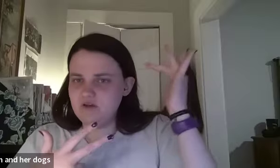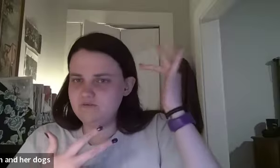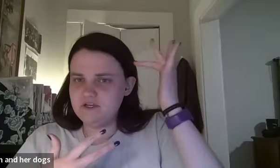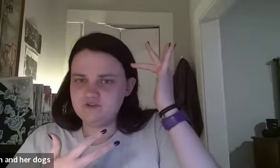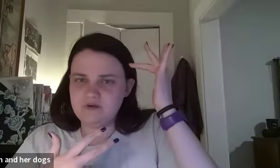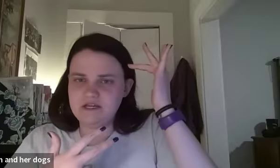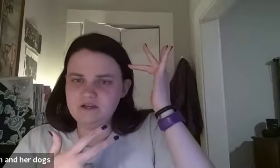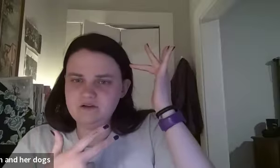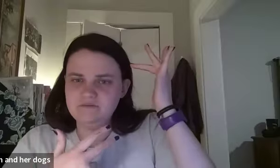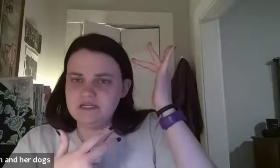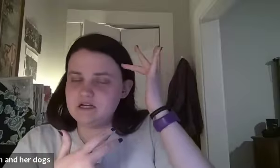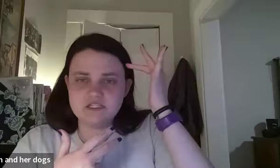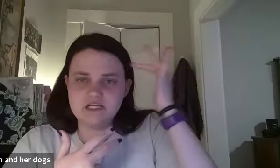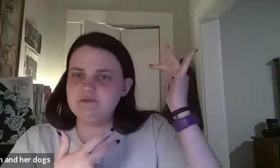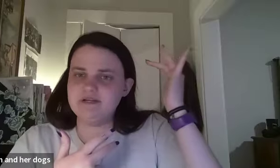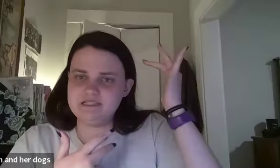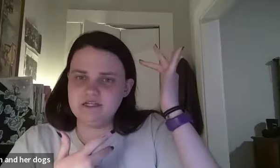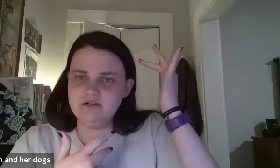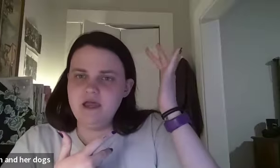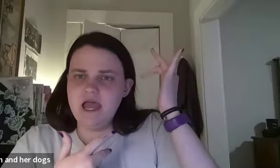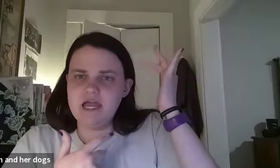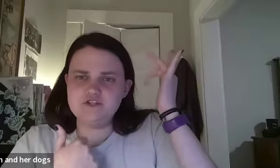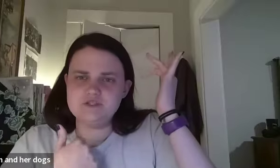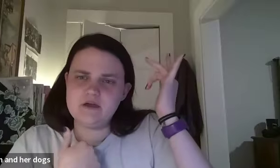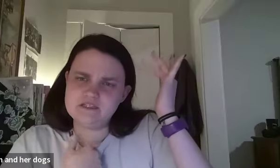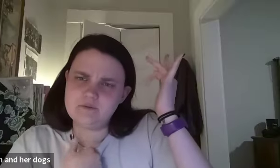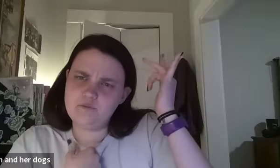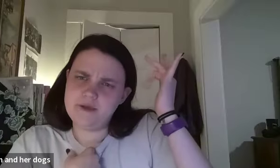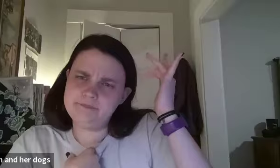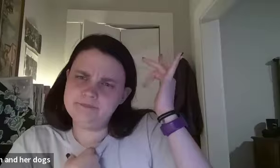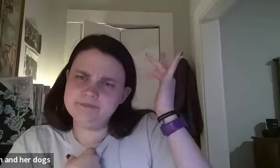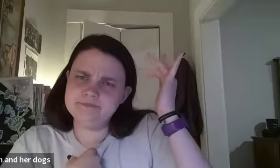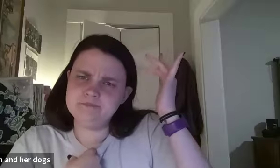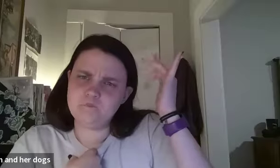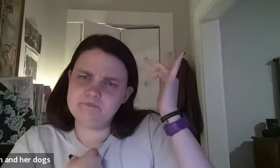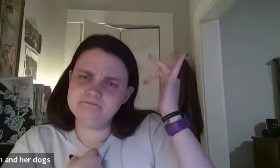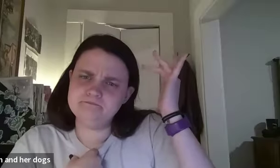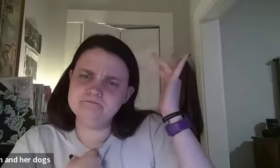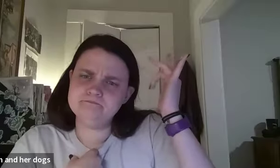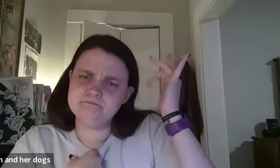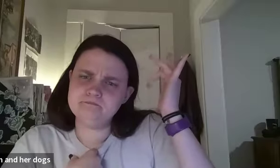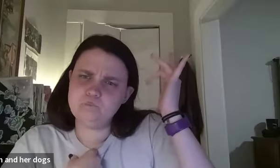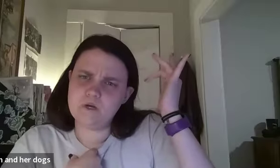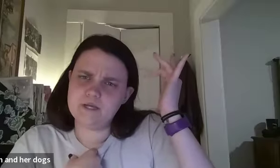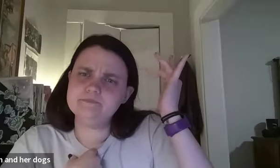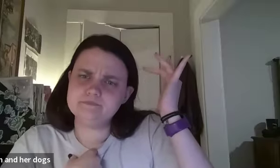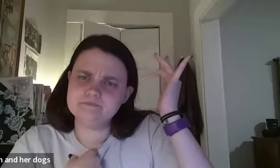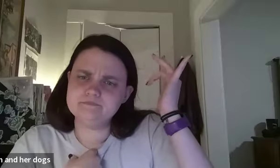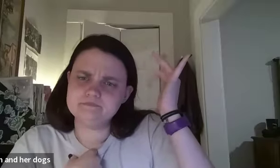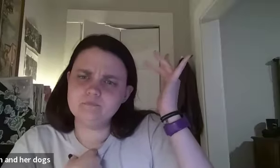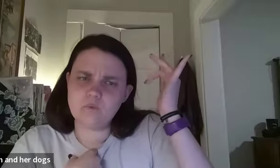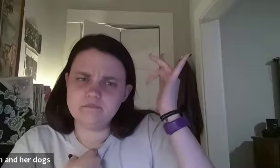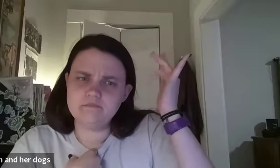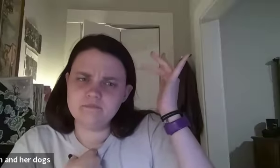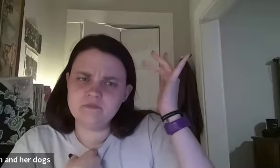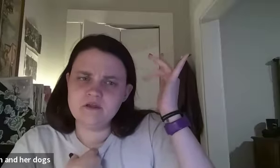middle finger's right here. It's not touching, but it's near. And you just bounce it. Y, Y, Y, Y.